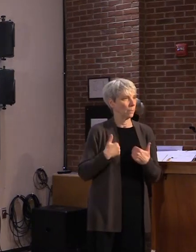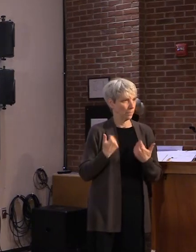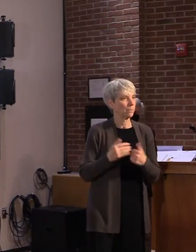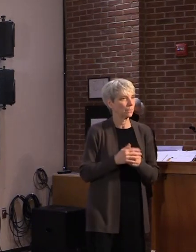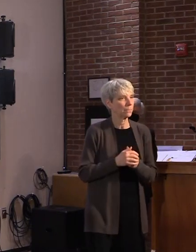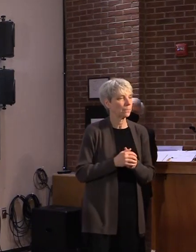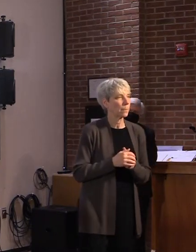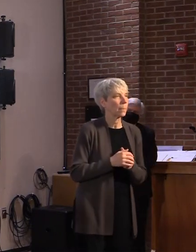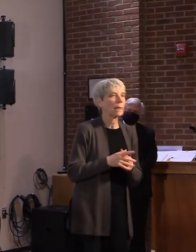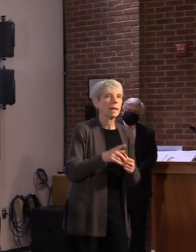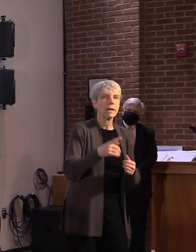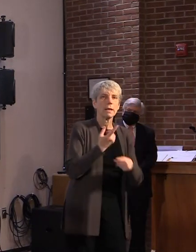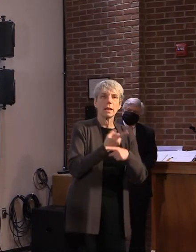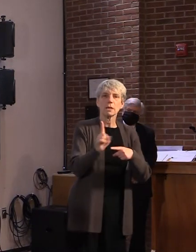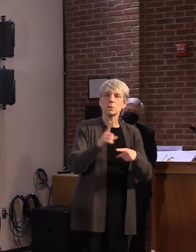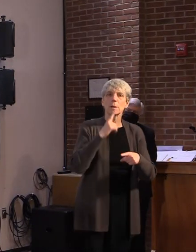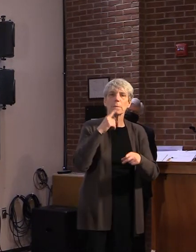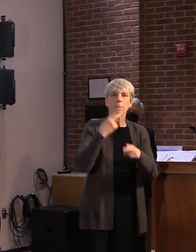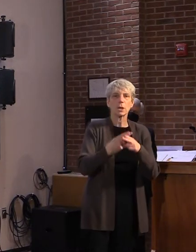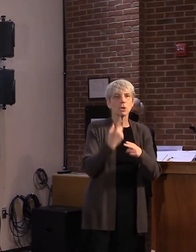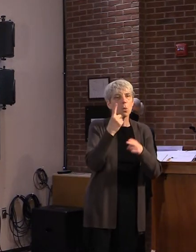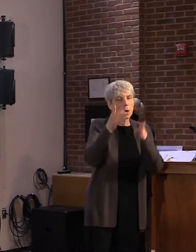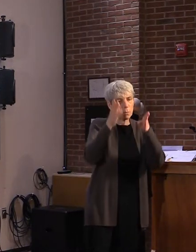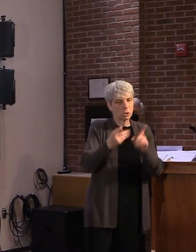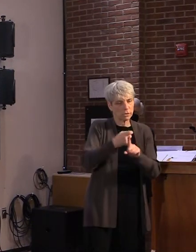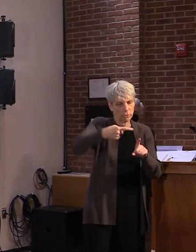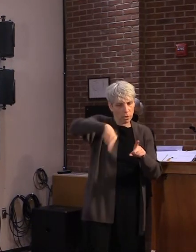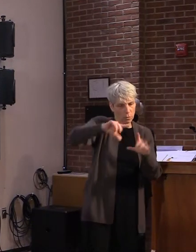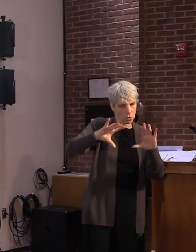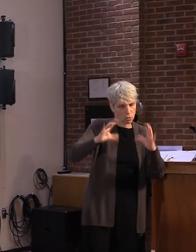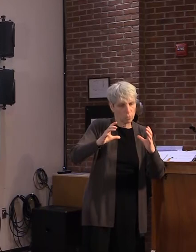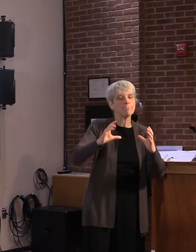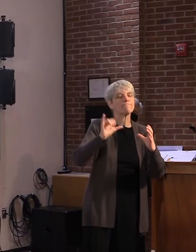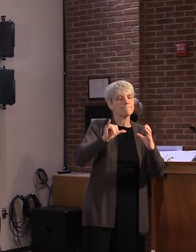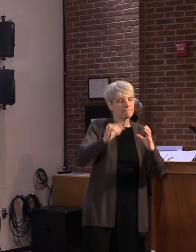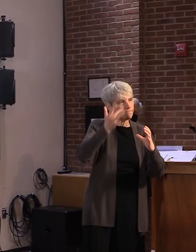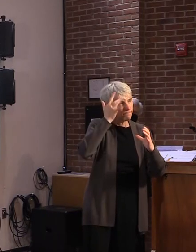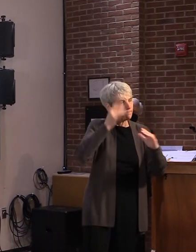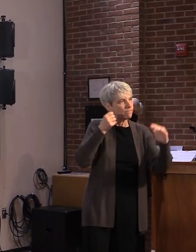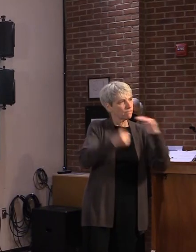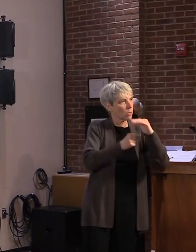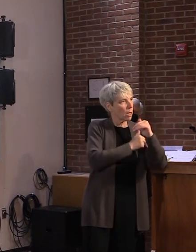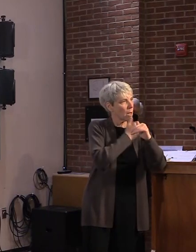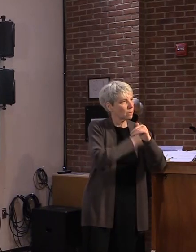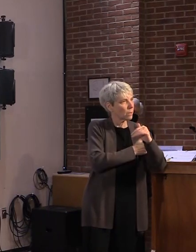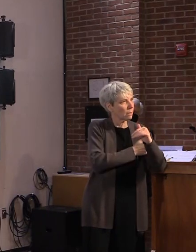there was a hospitalization associated with this, but on further analysis, we've determined